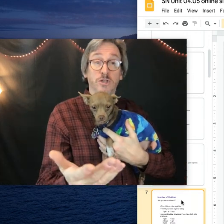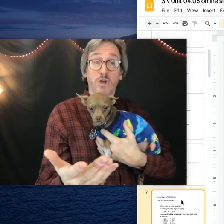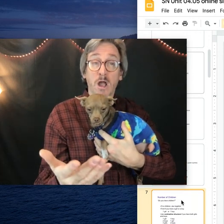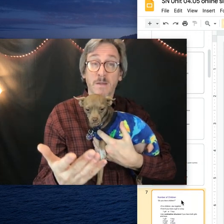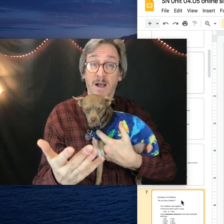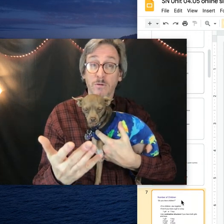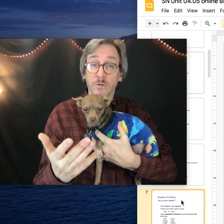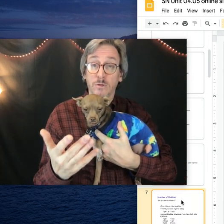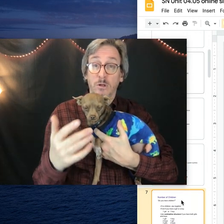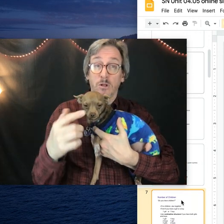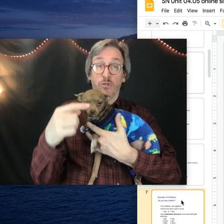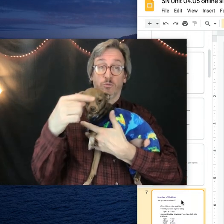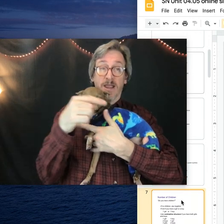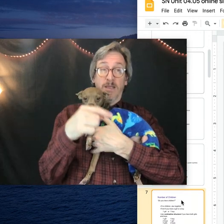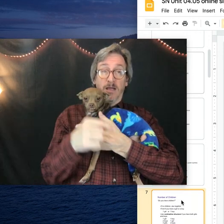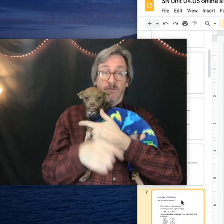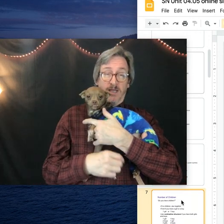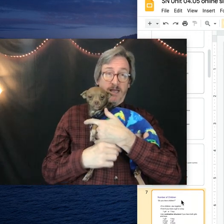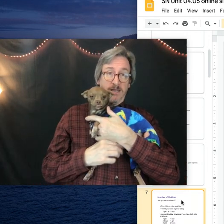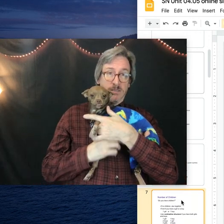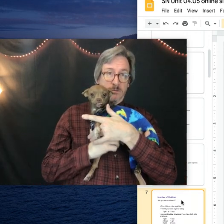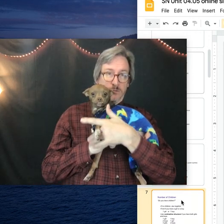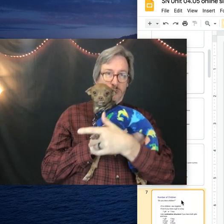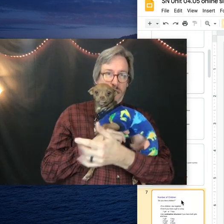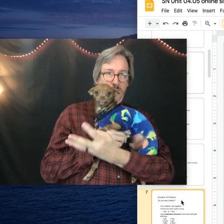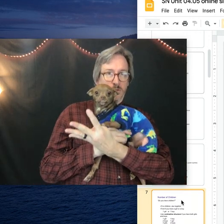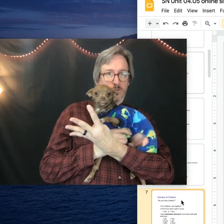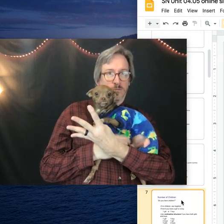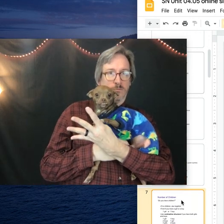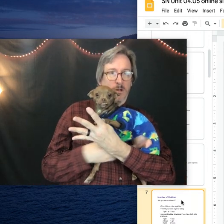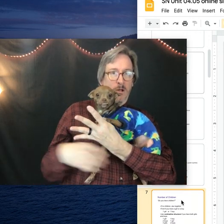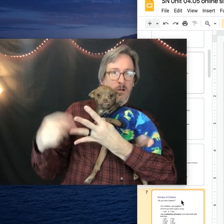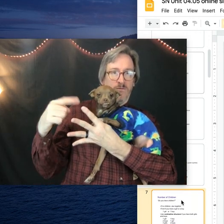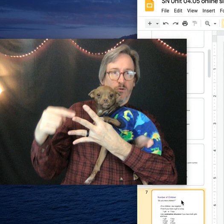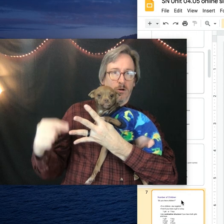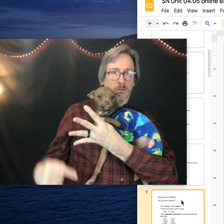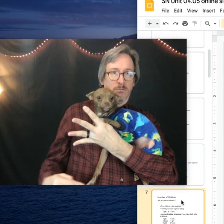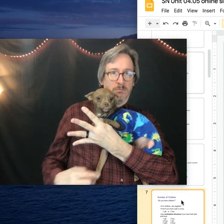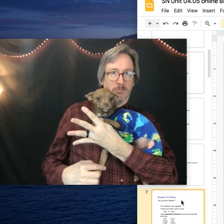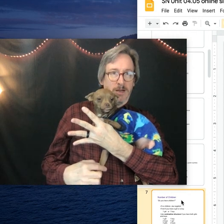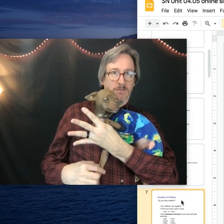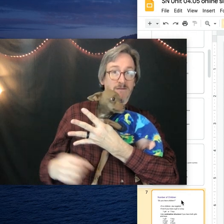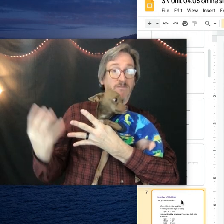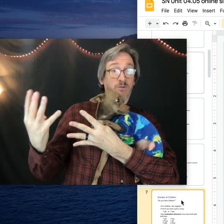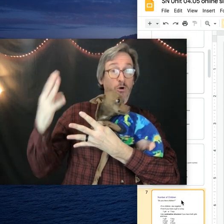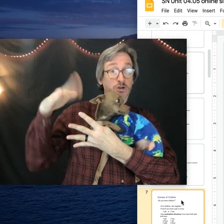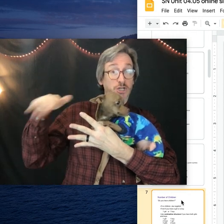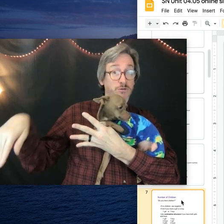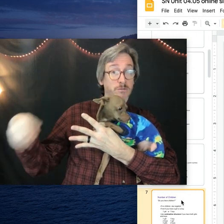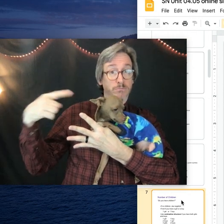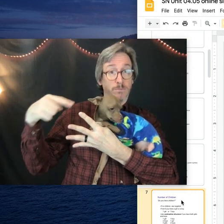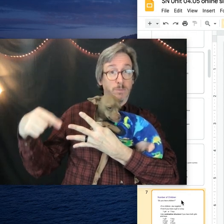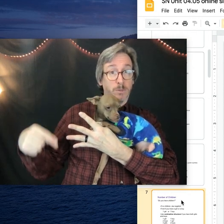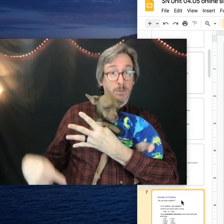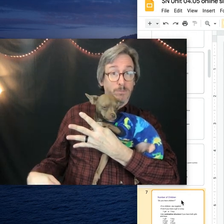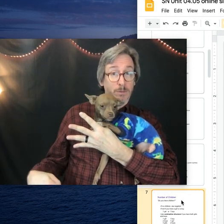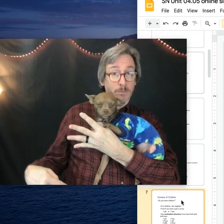You could talk about the ranking of the kids. 4, right? Have 4